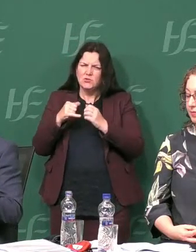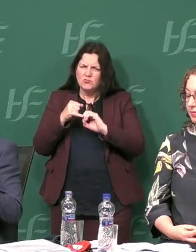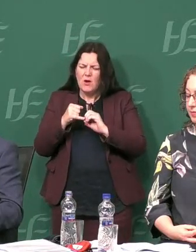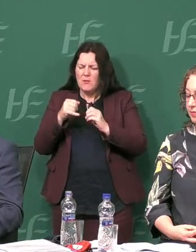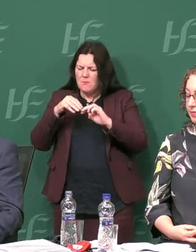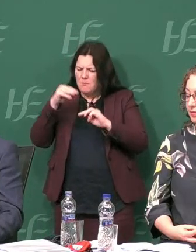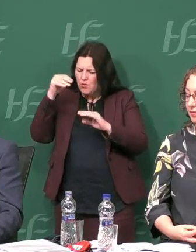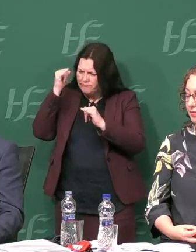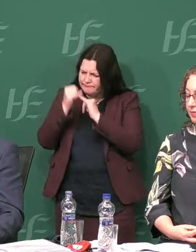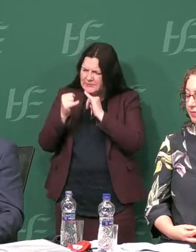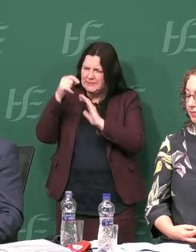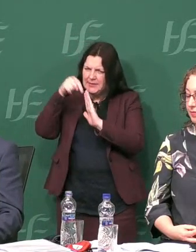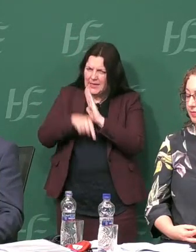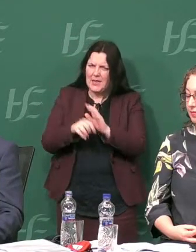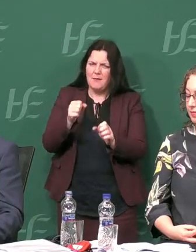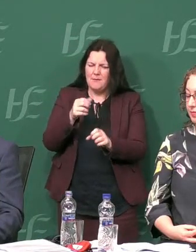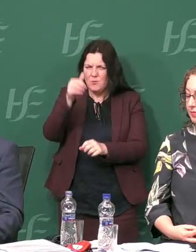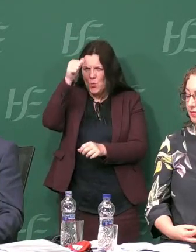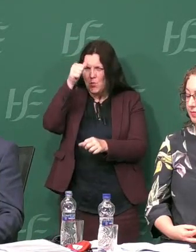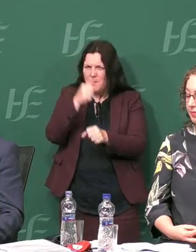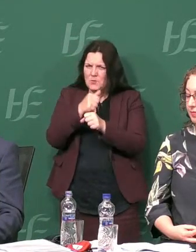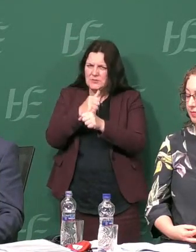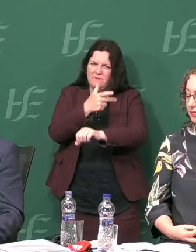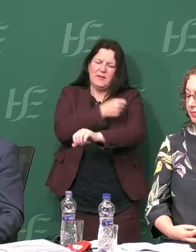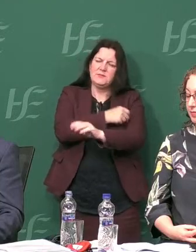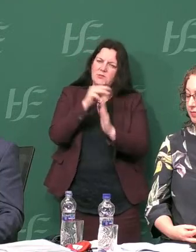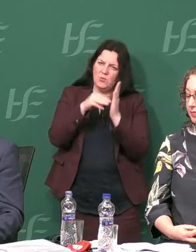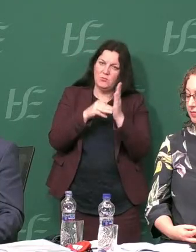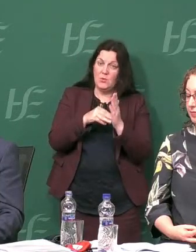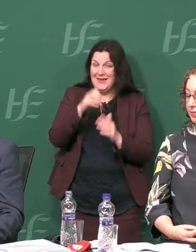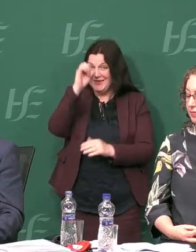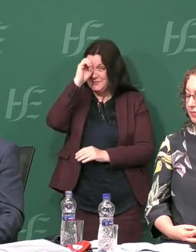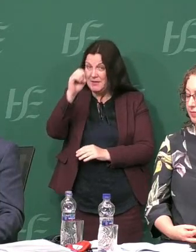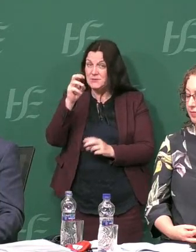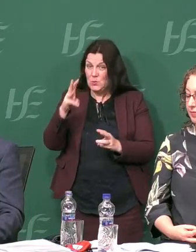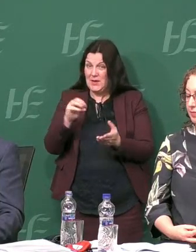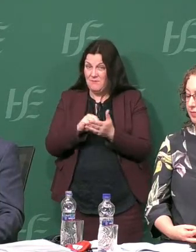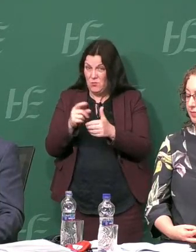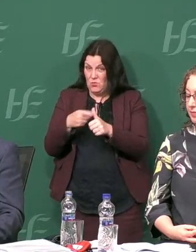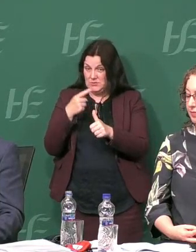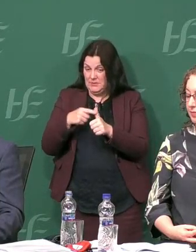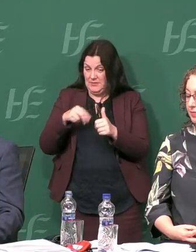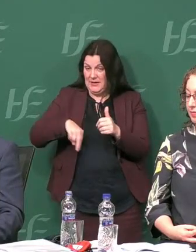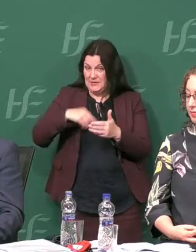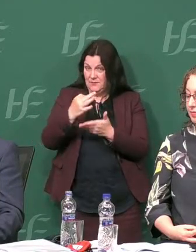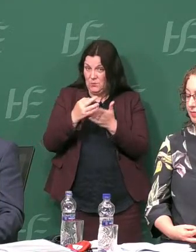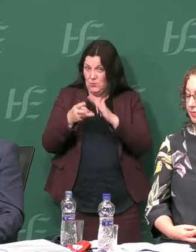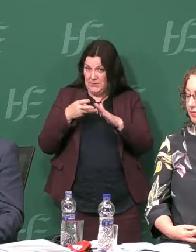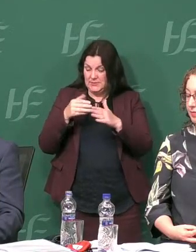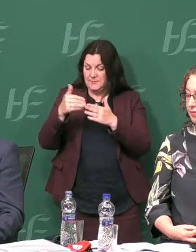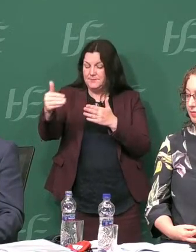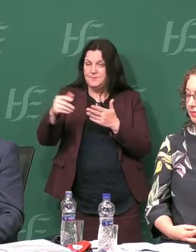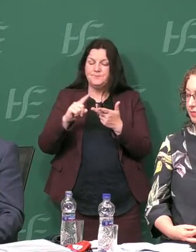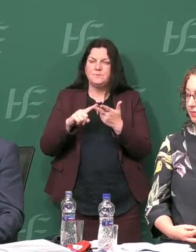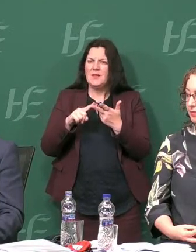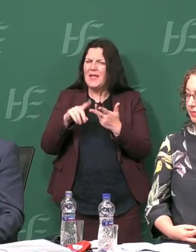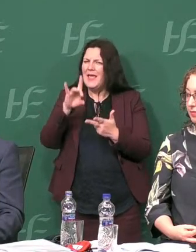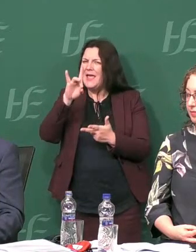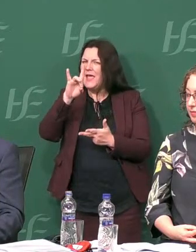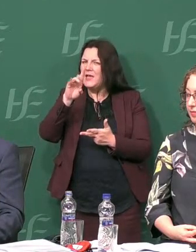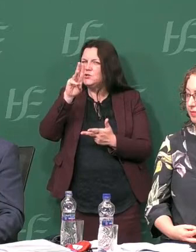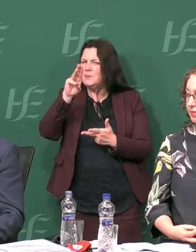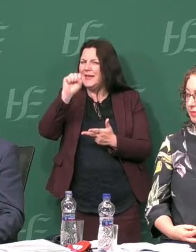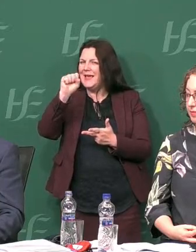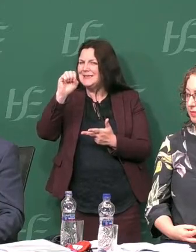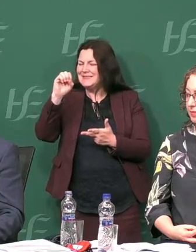insight and depth on vaccination programme. We do hope and expect to have that automated in the next couple of weeks. Specifically related to HPSC